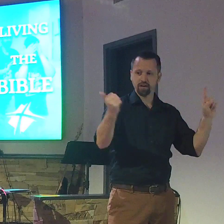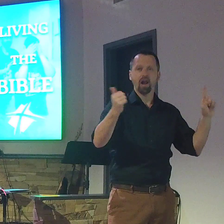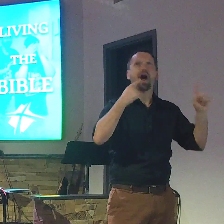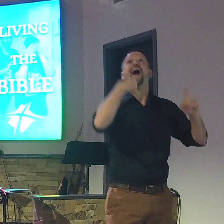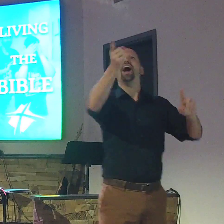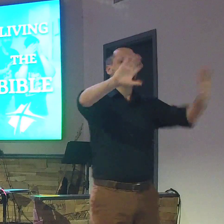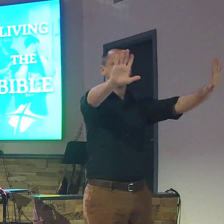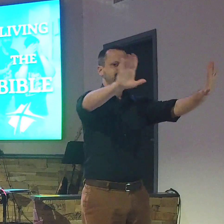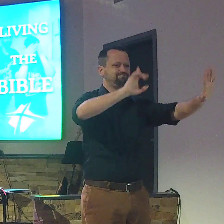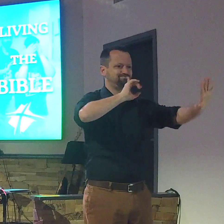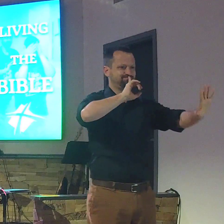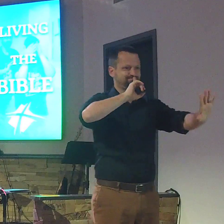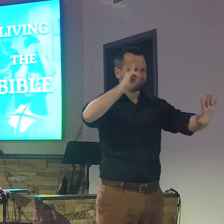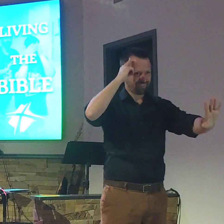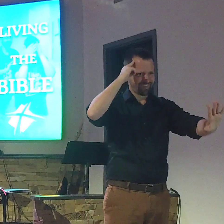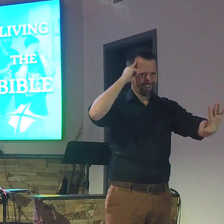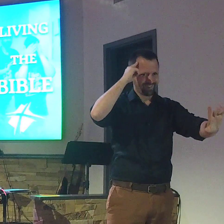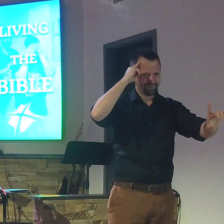answer that one.